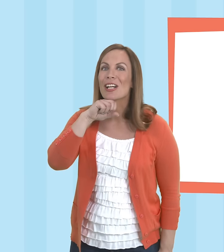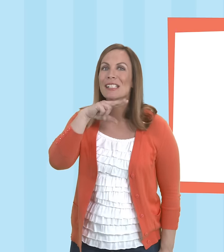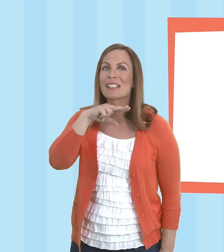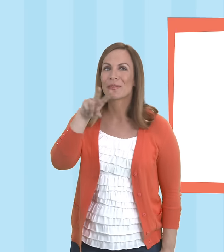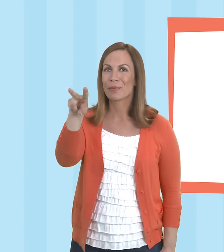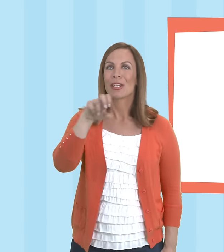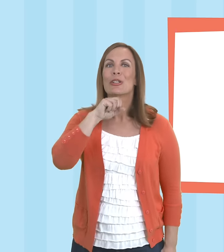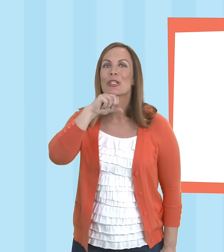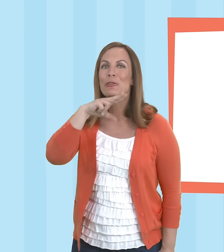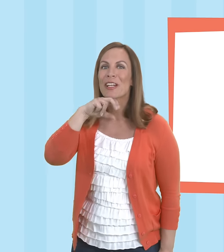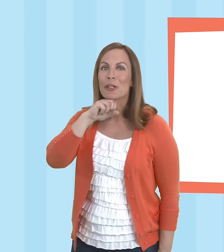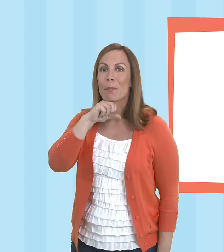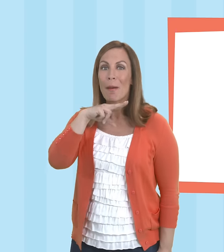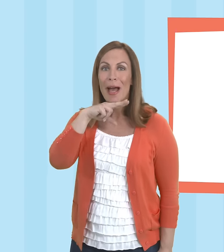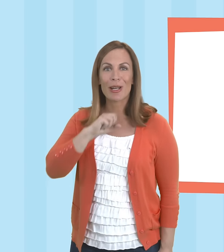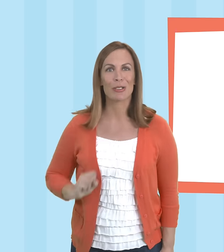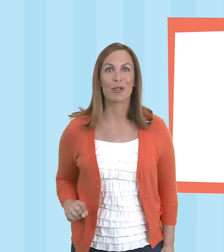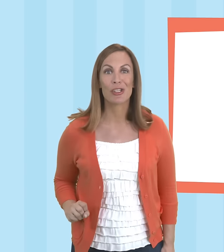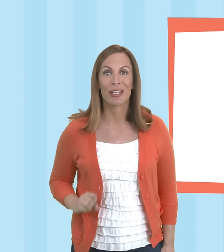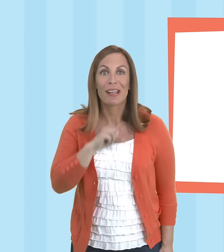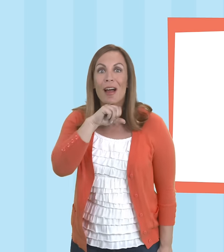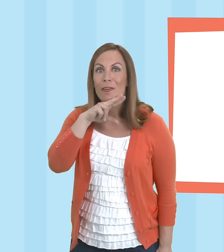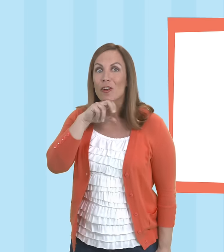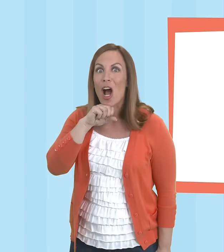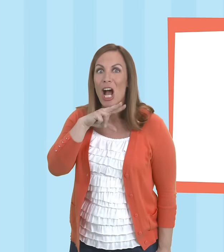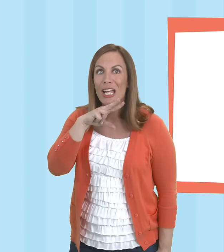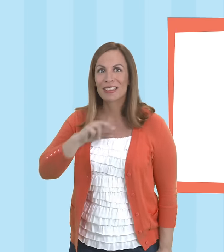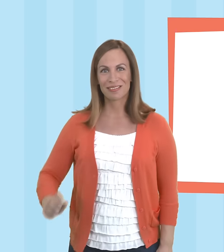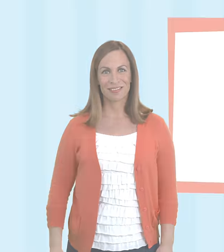Frogs. Your two fingers pop out under your chin. Frog.